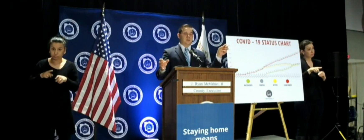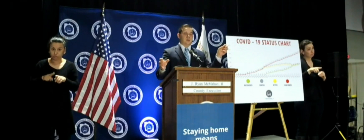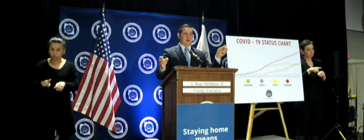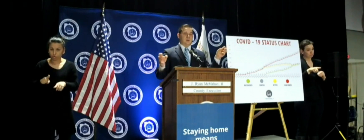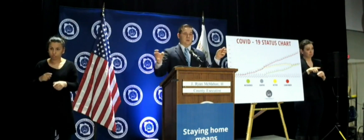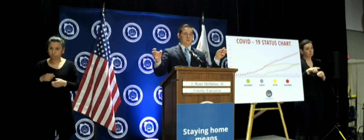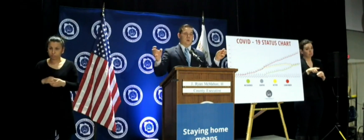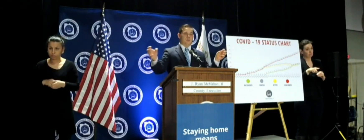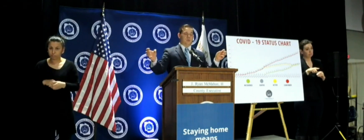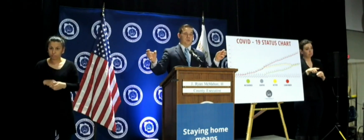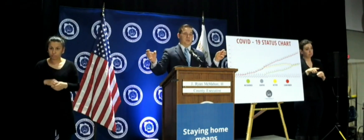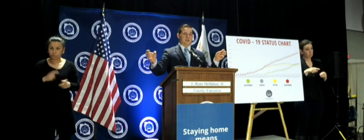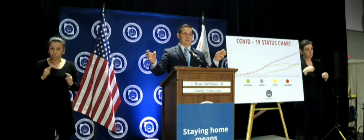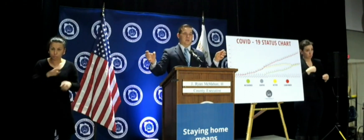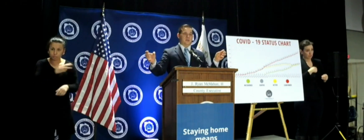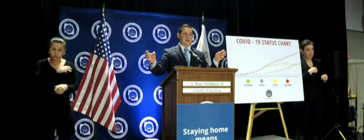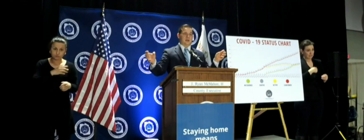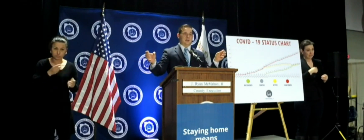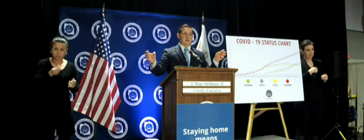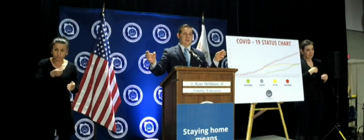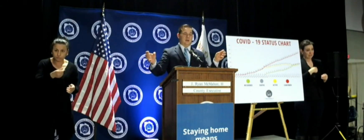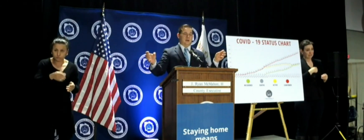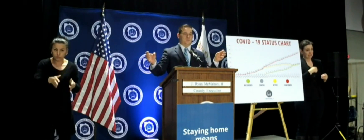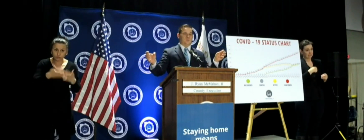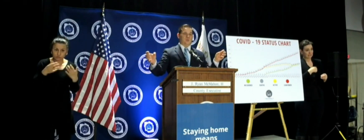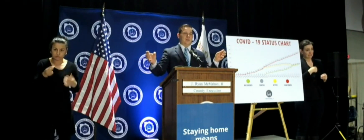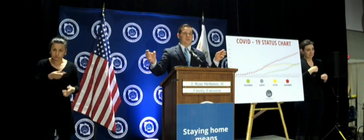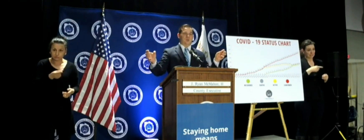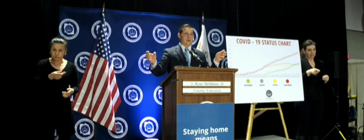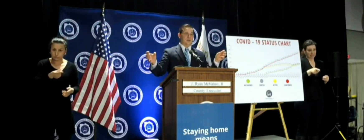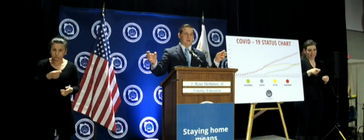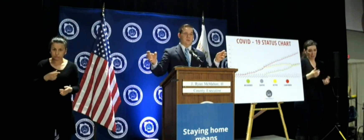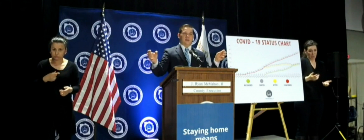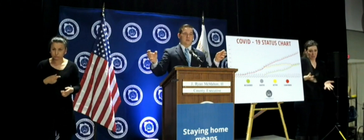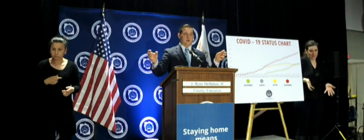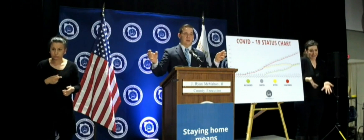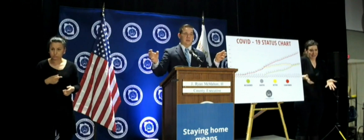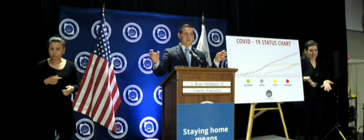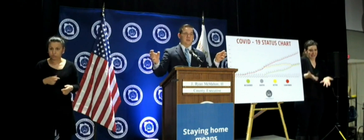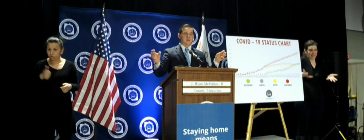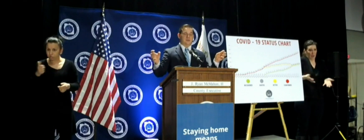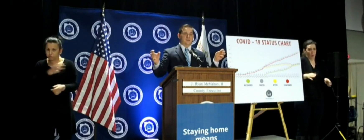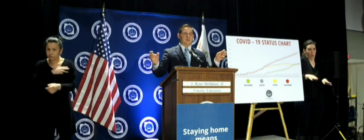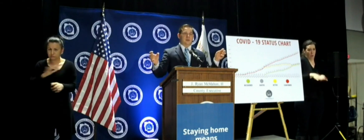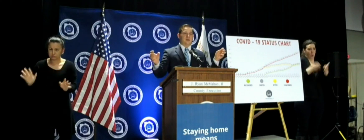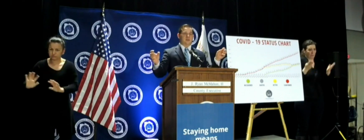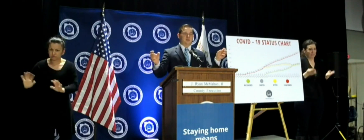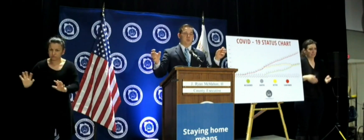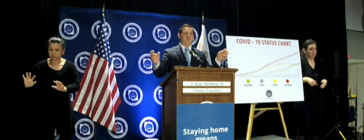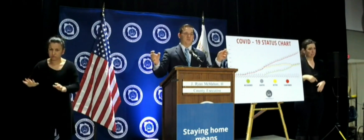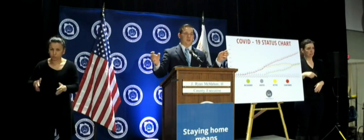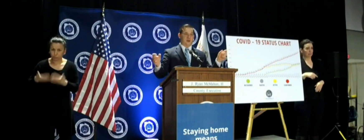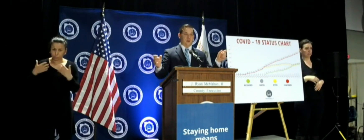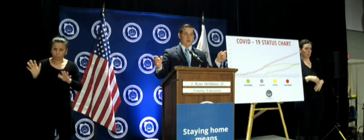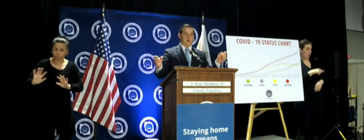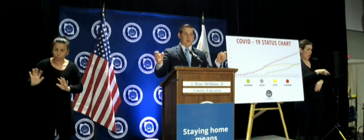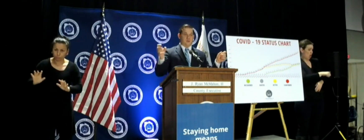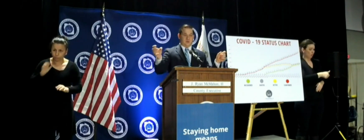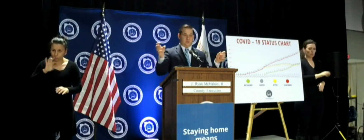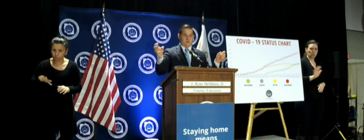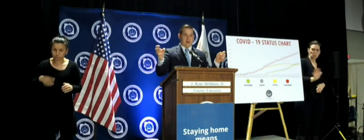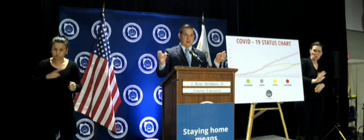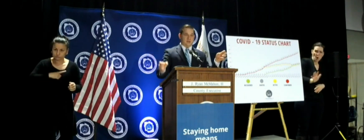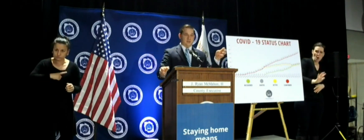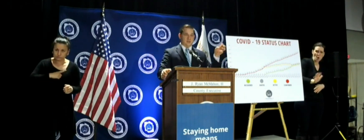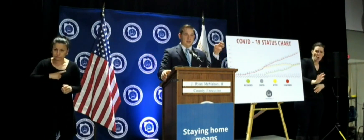fast, and those who are pushing on the other side, we can't do anything, and this is both fear